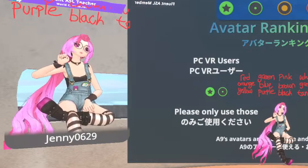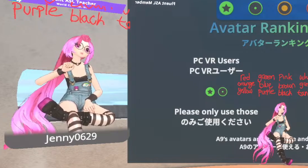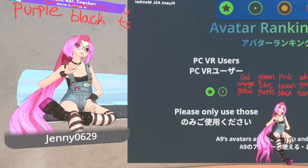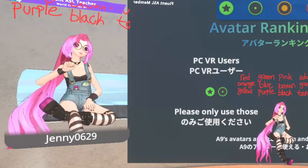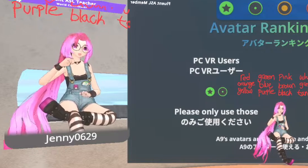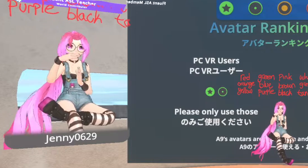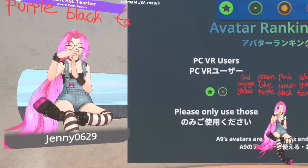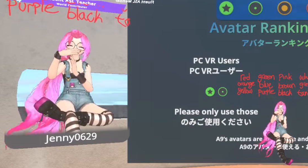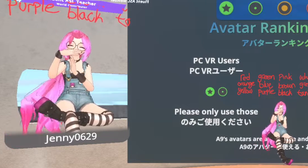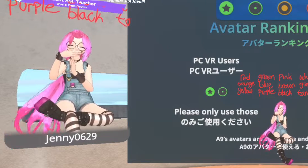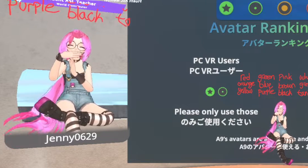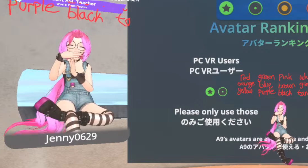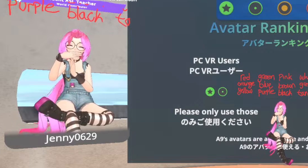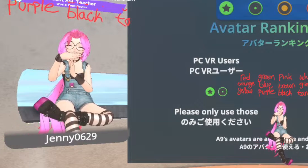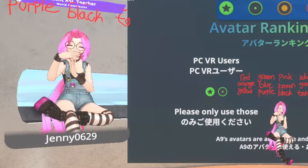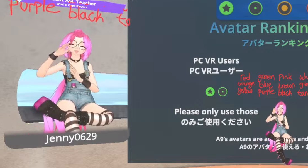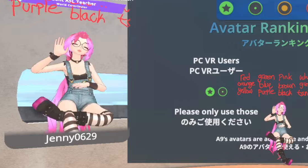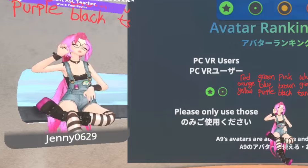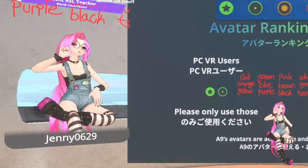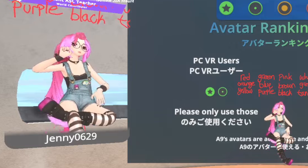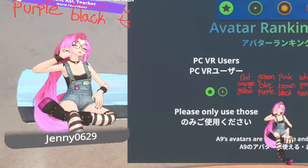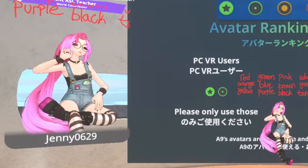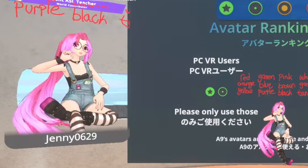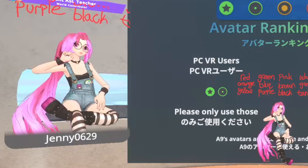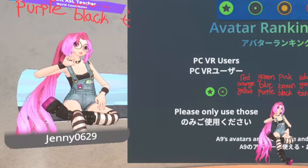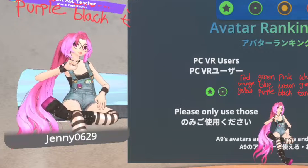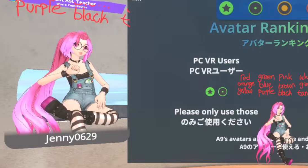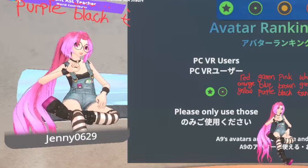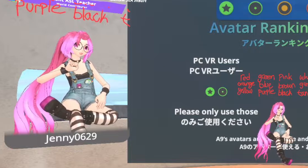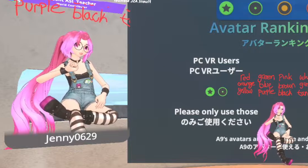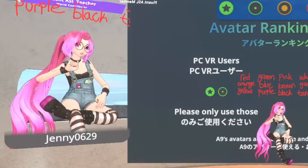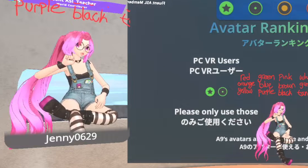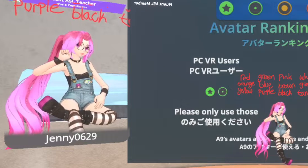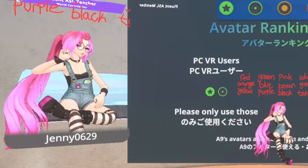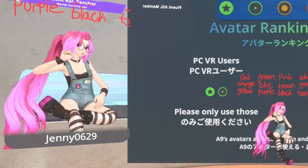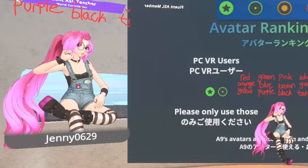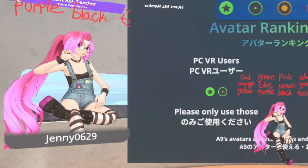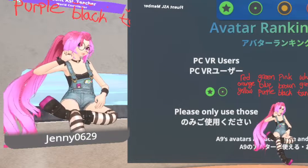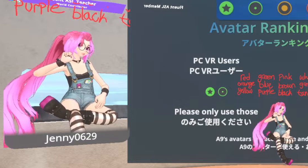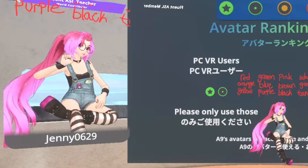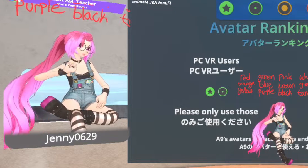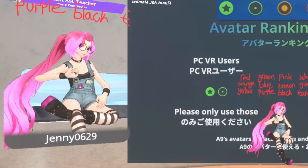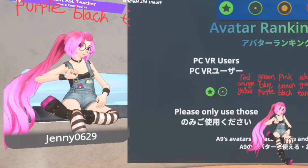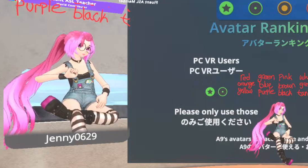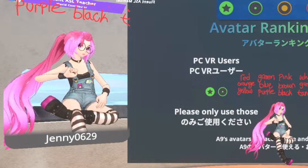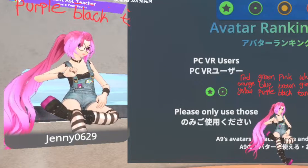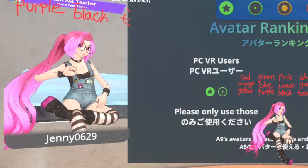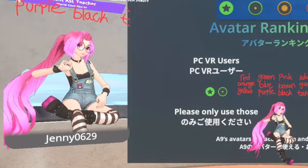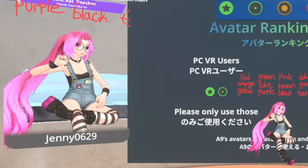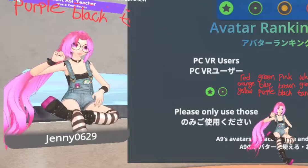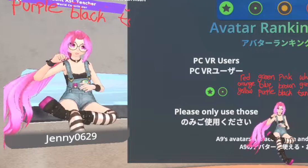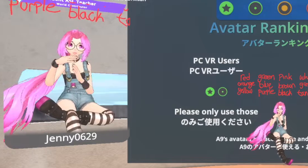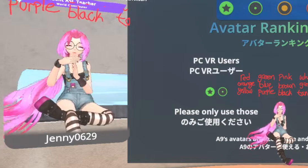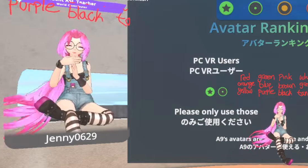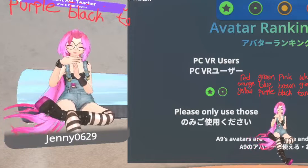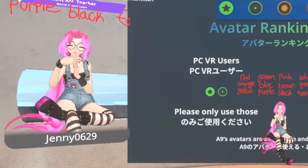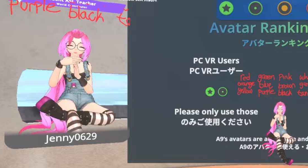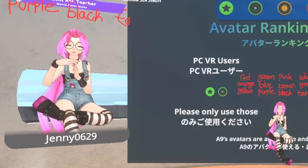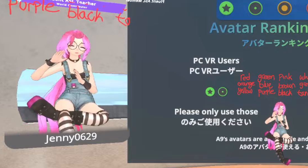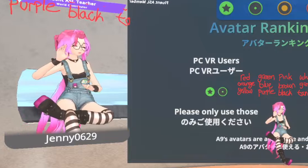thing. Same thing. So letter T, pull down the side of my face. Tan.